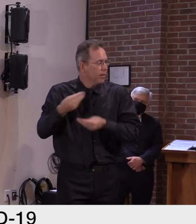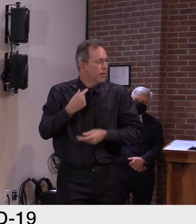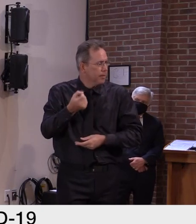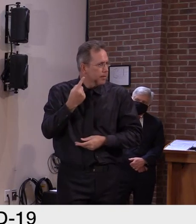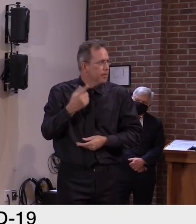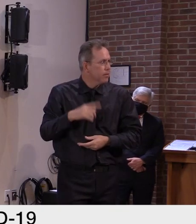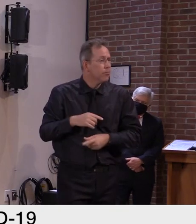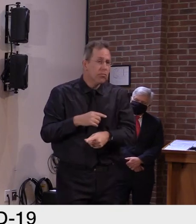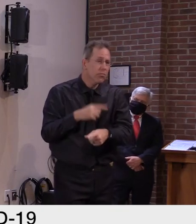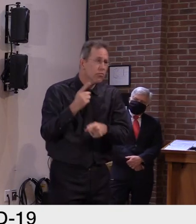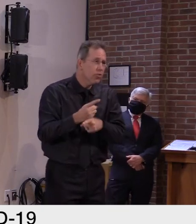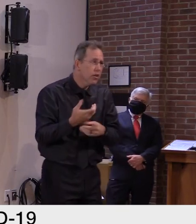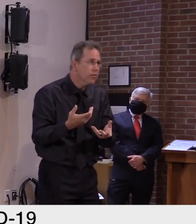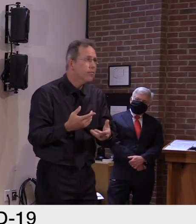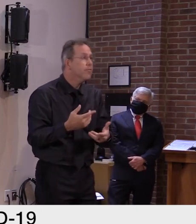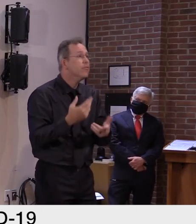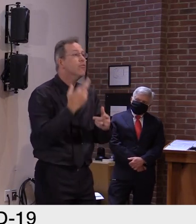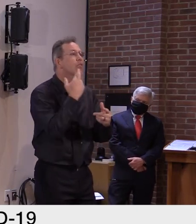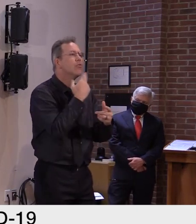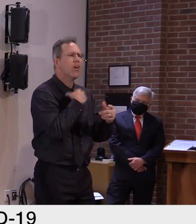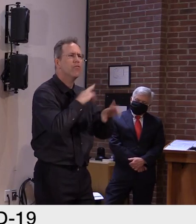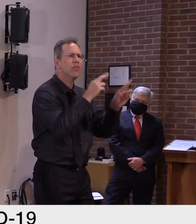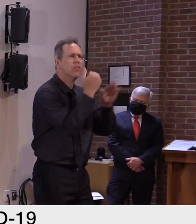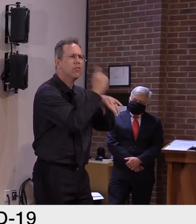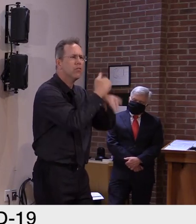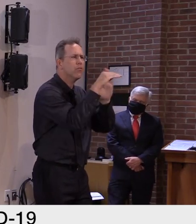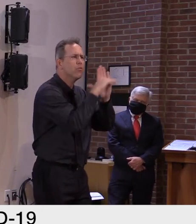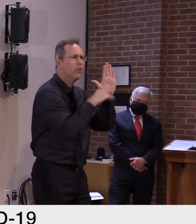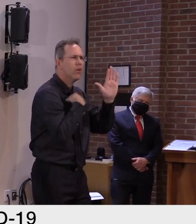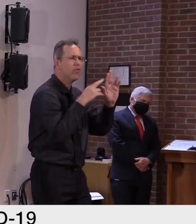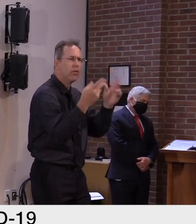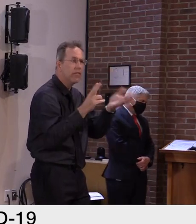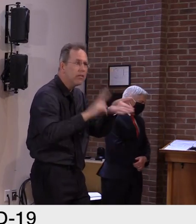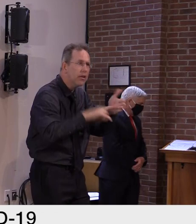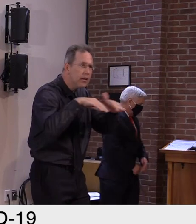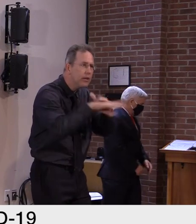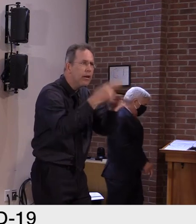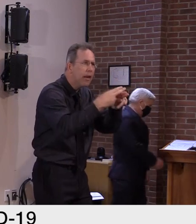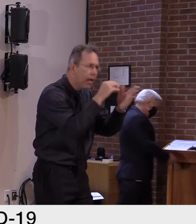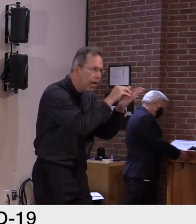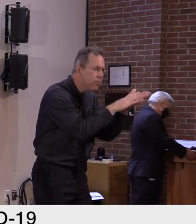side with them for any extended period of time.